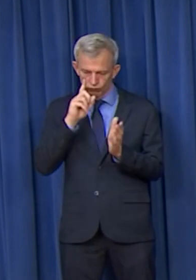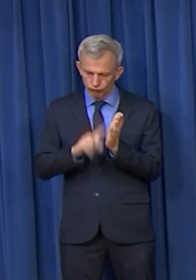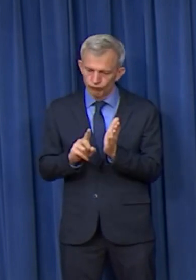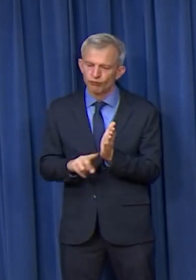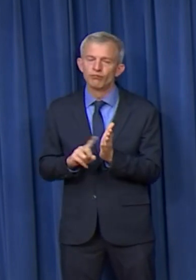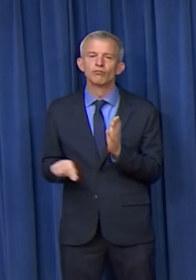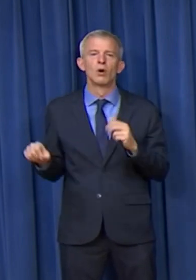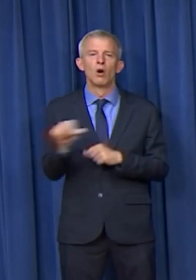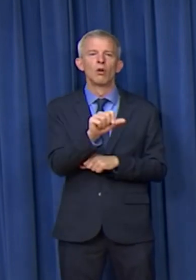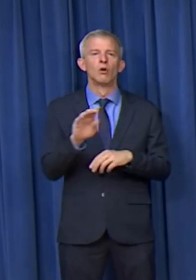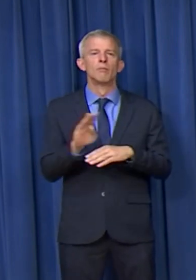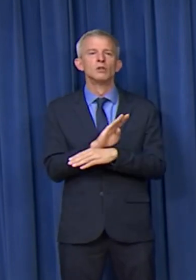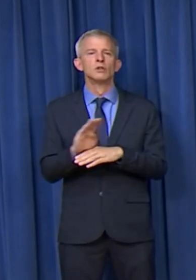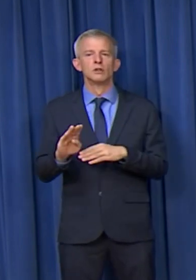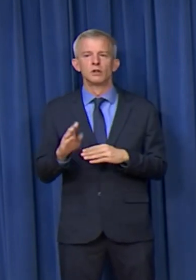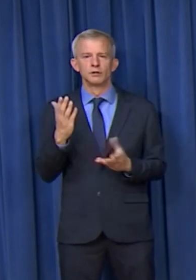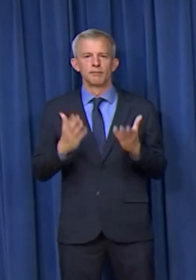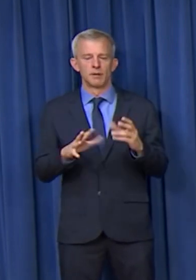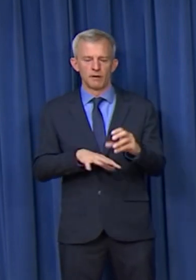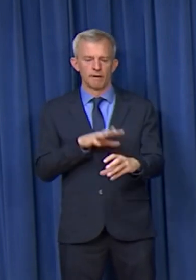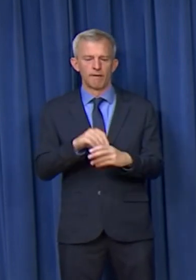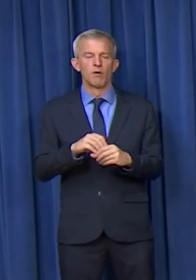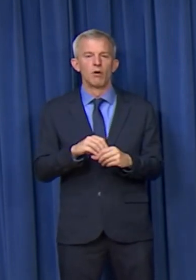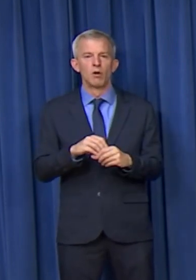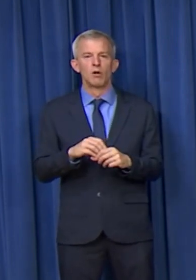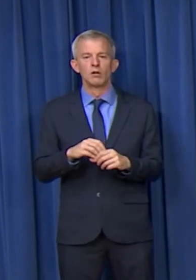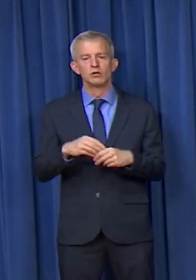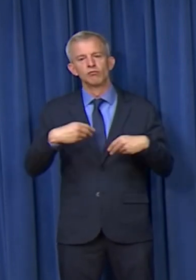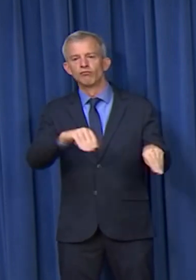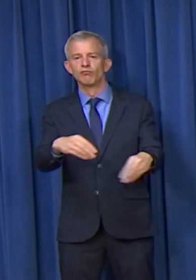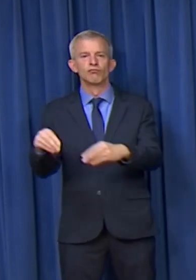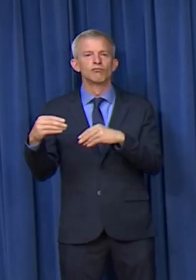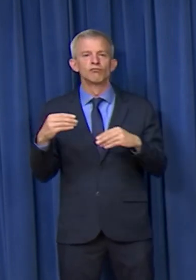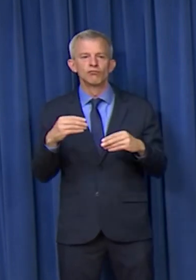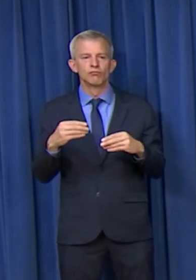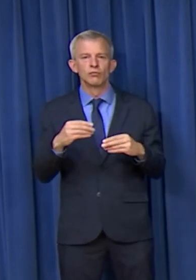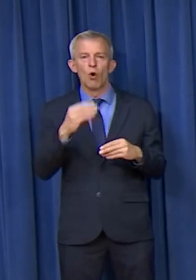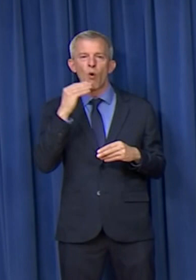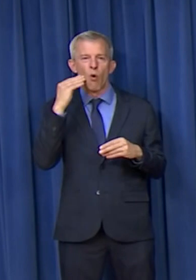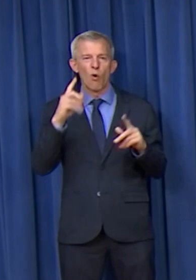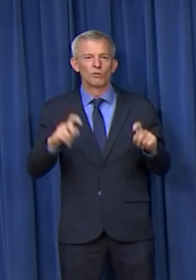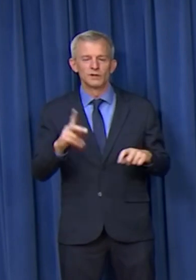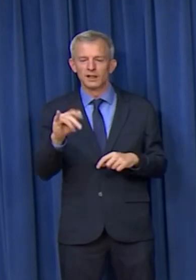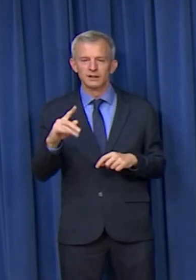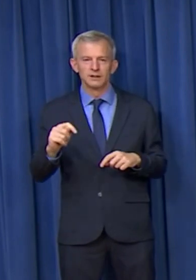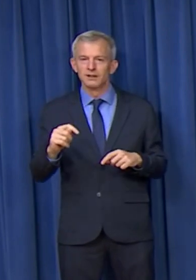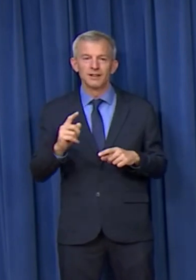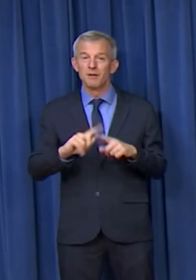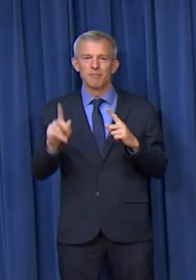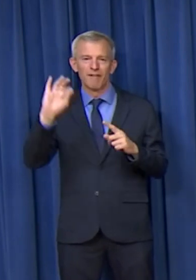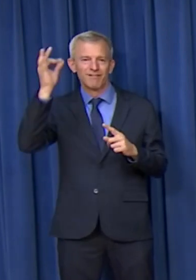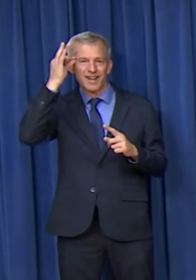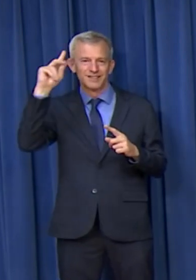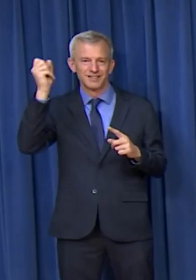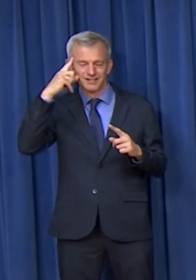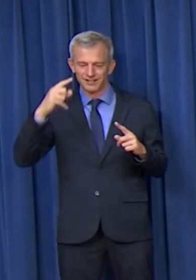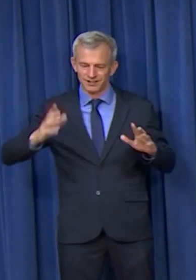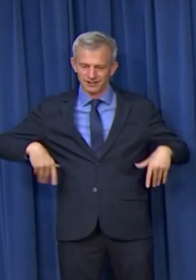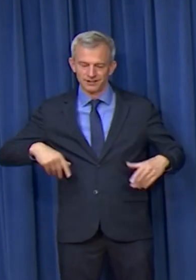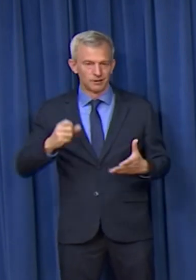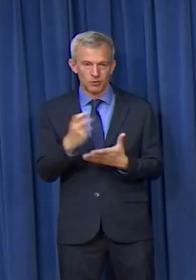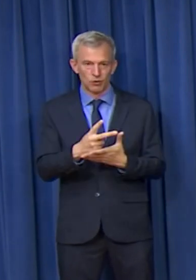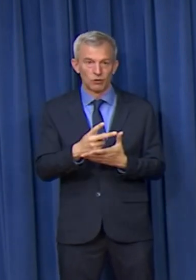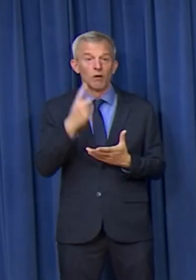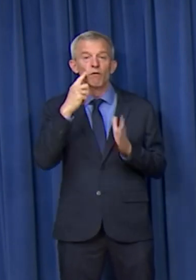businesses that may be engaging in the sale of non-FDA approved home test kits. For example, just last